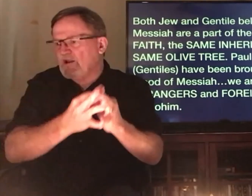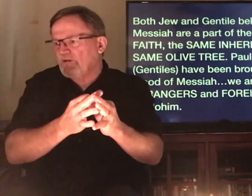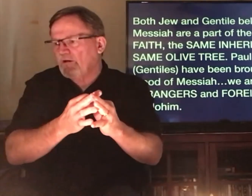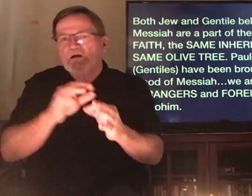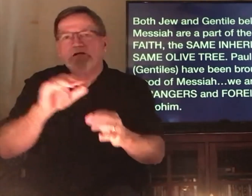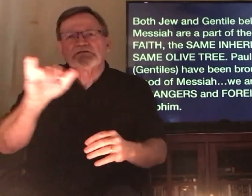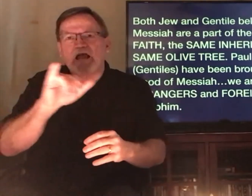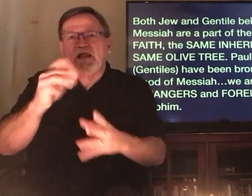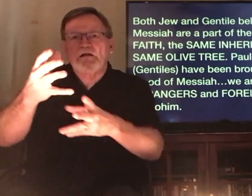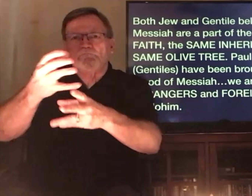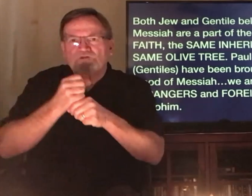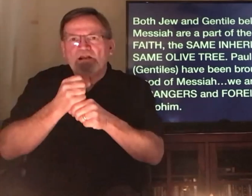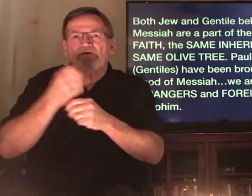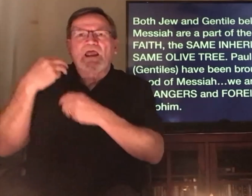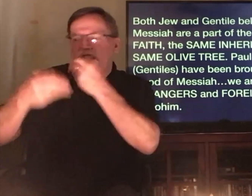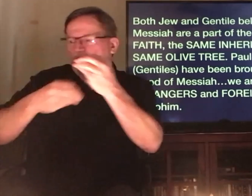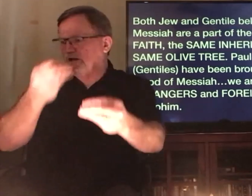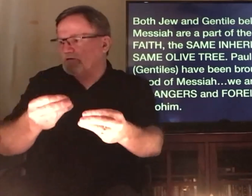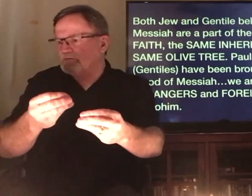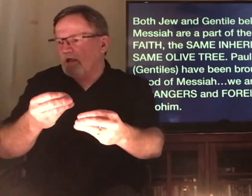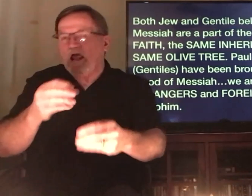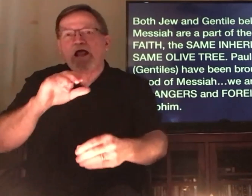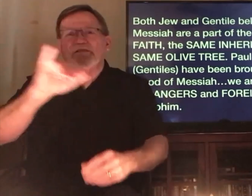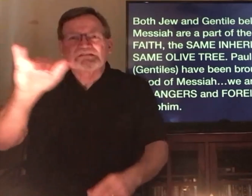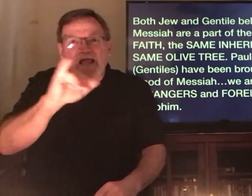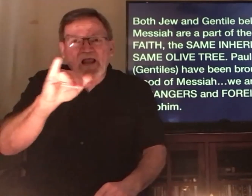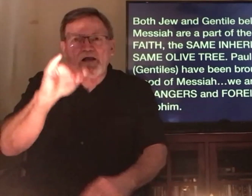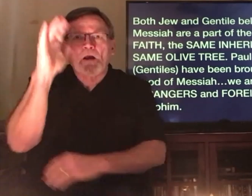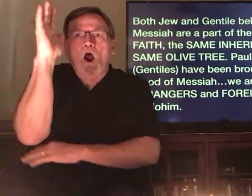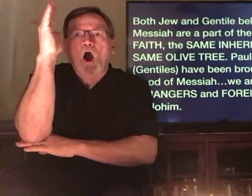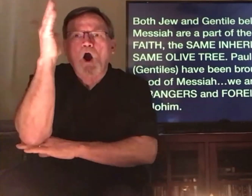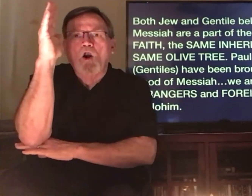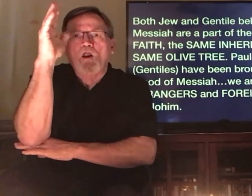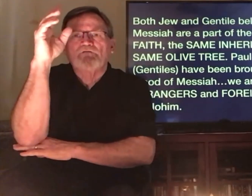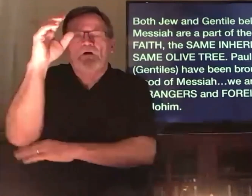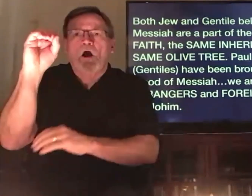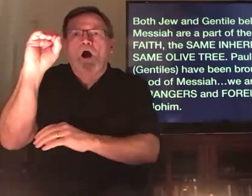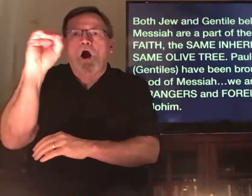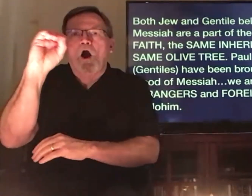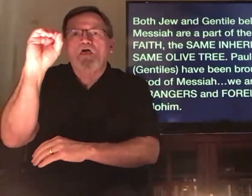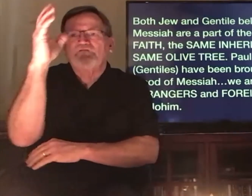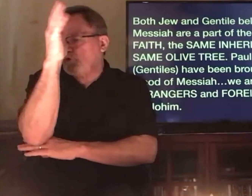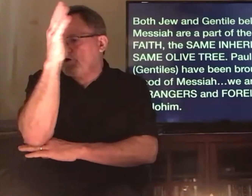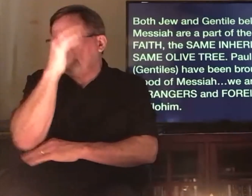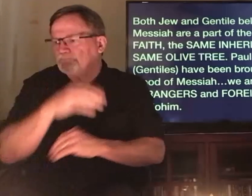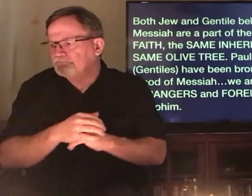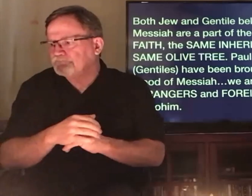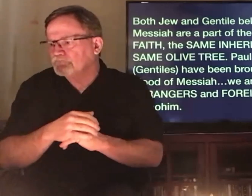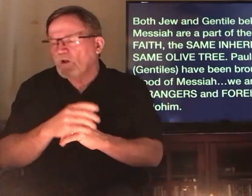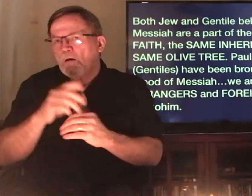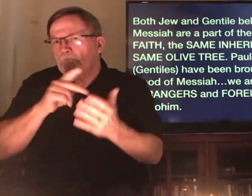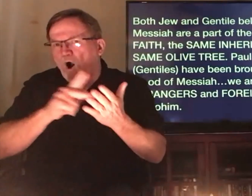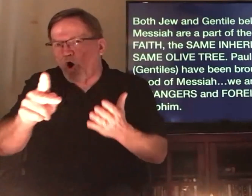thousands souls saved and thousands living and thousands, one world, I don't know about world, the world, but most of the